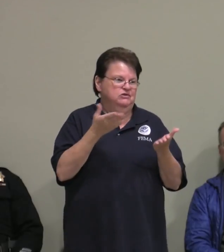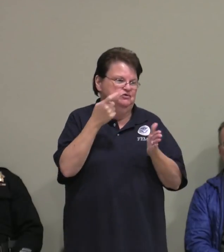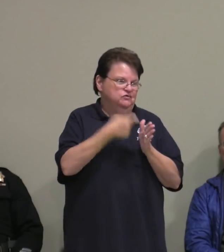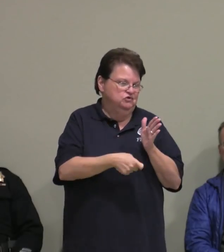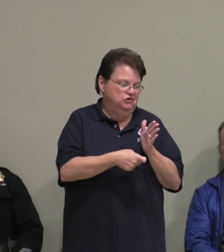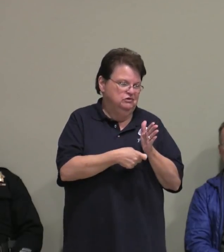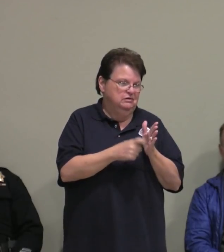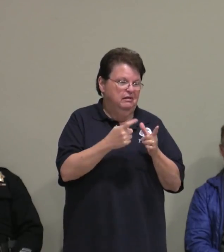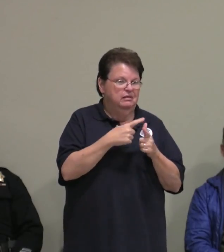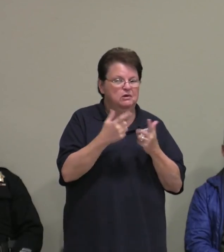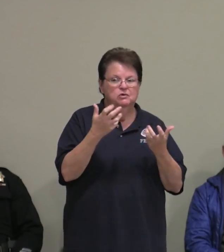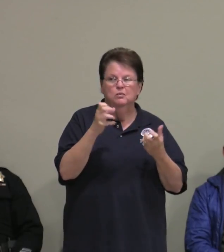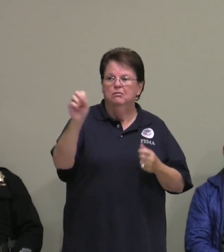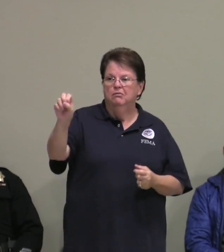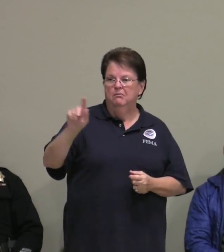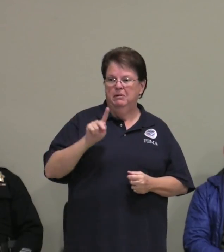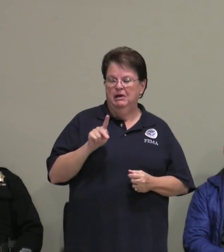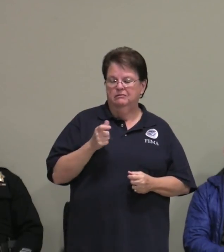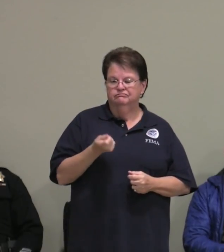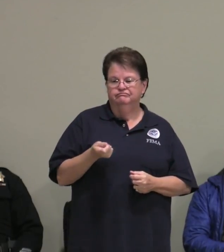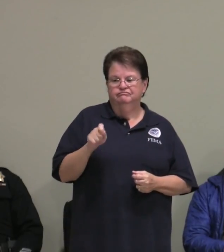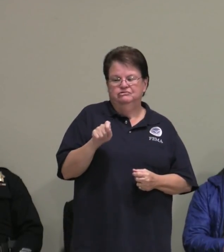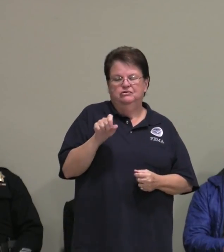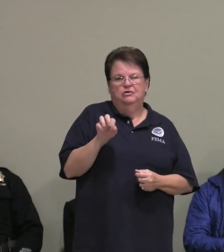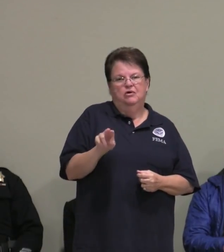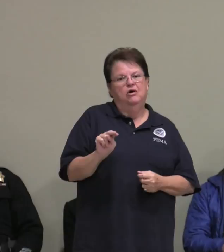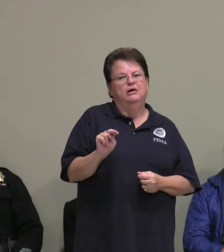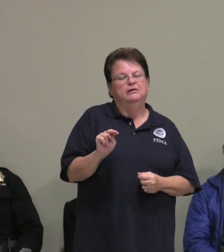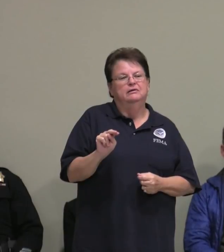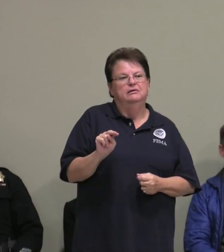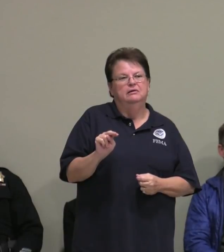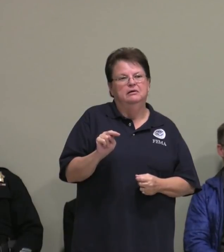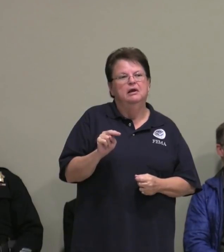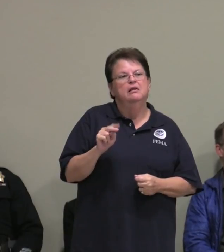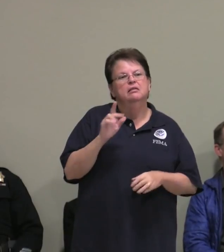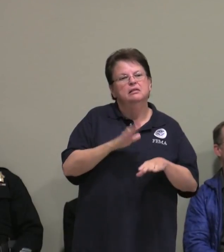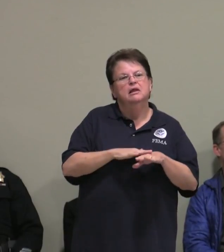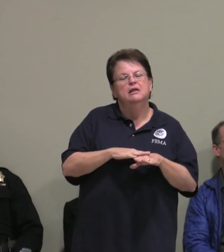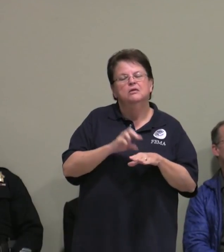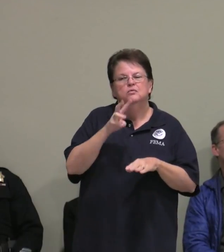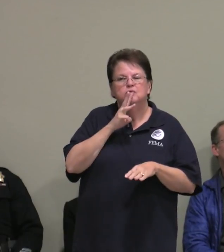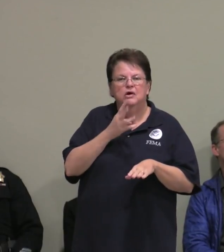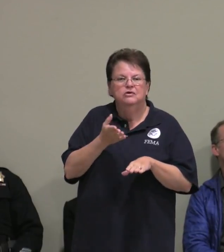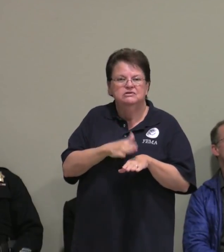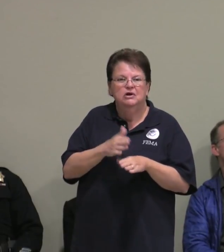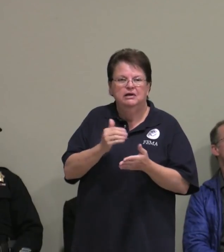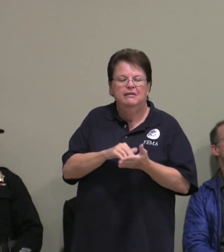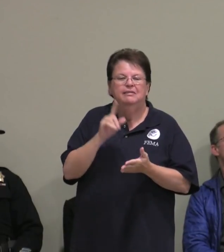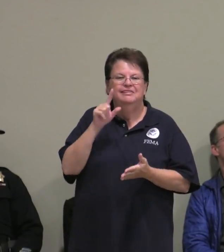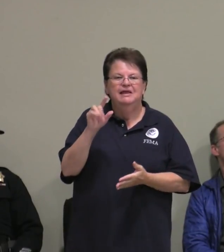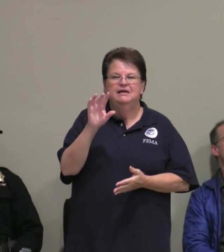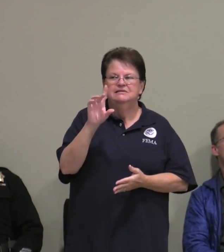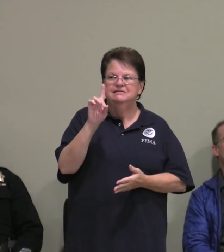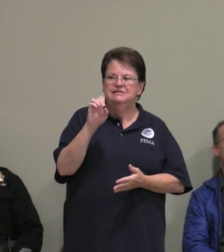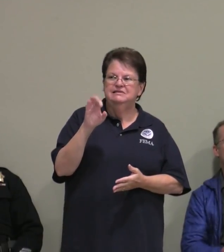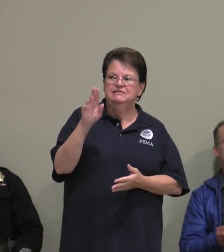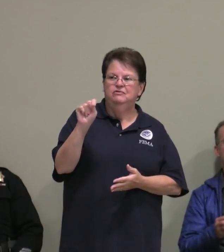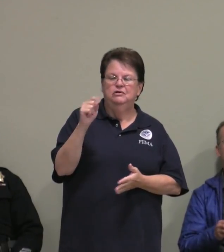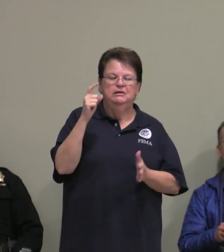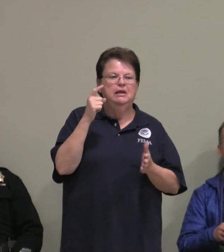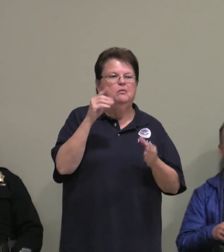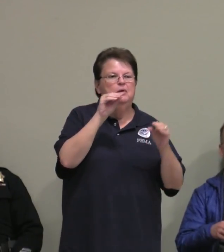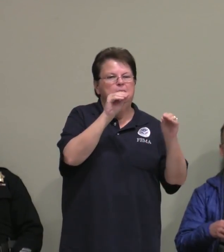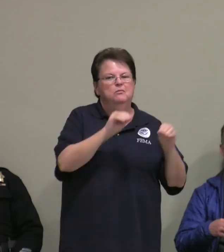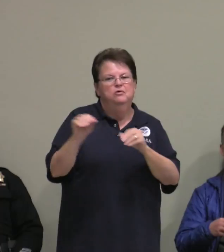And then when you want to come back, you turn it on, you call us and we come turn the water on. That is the default rate that we've moved everybody